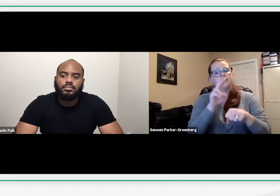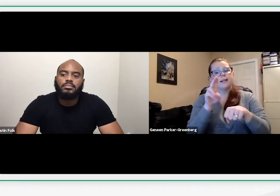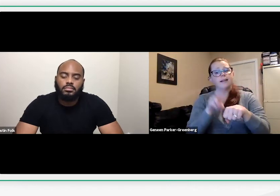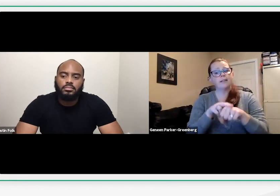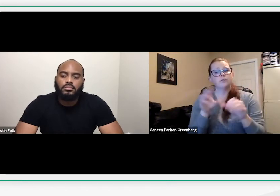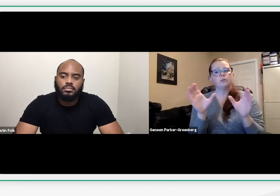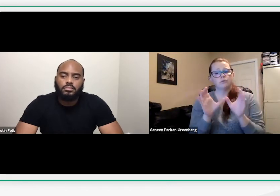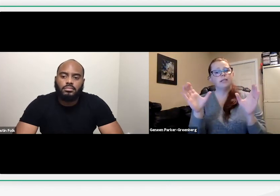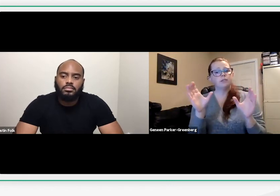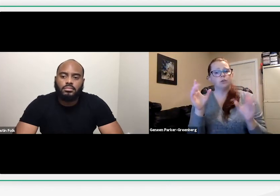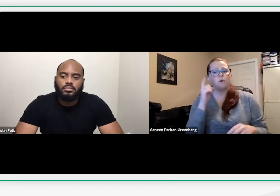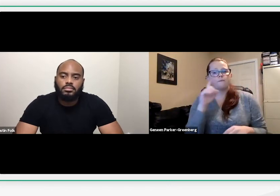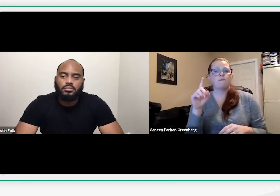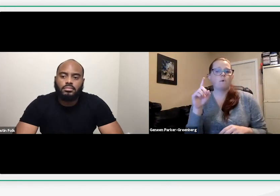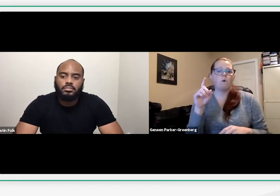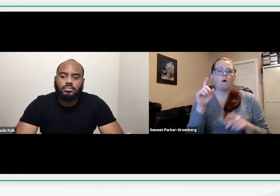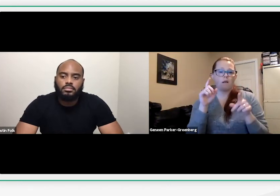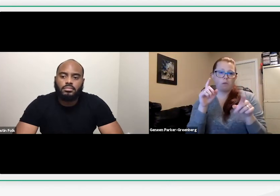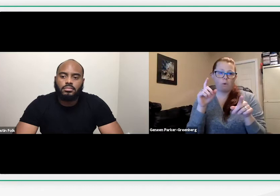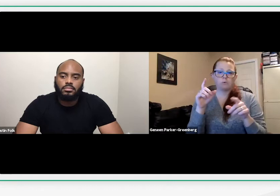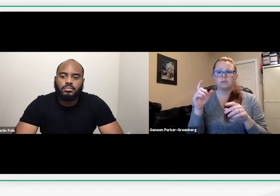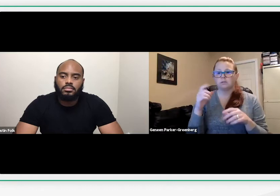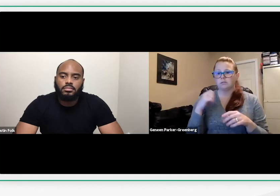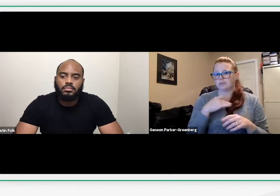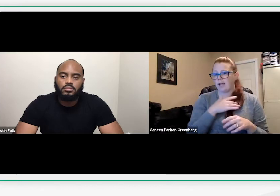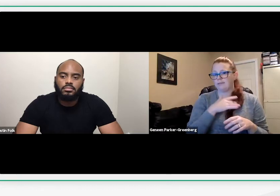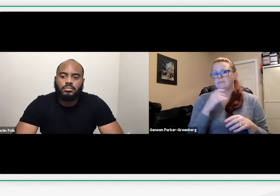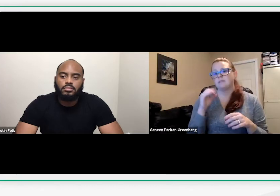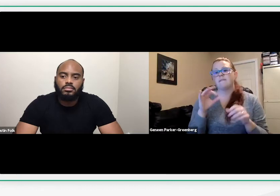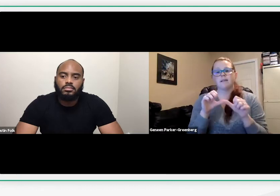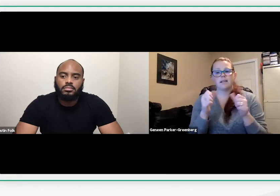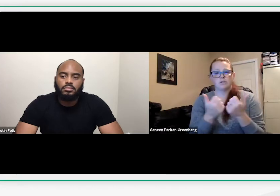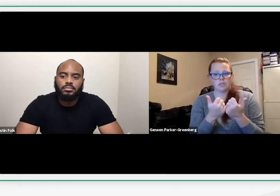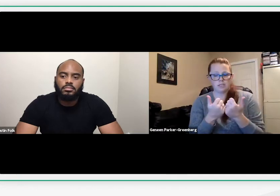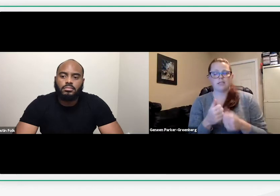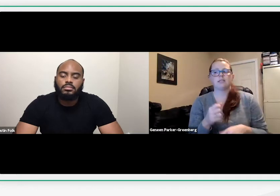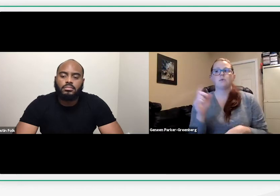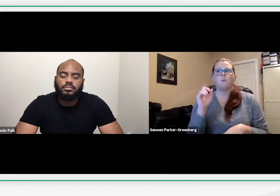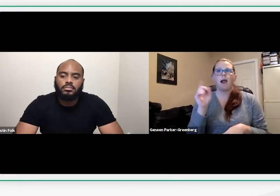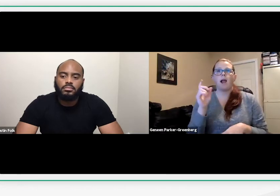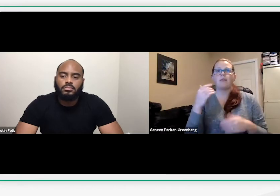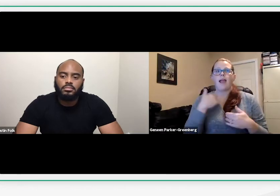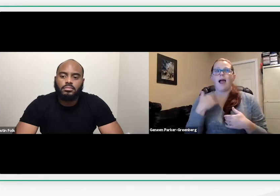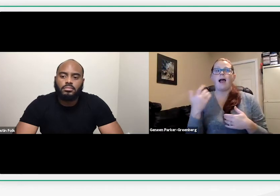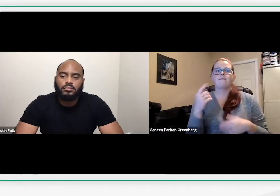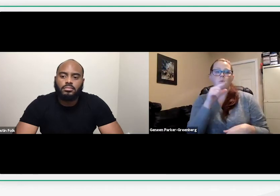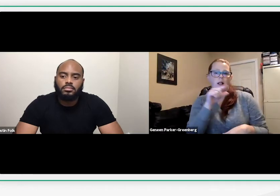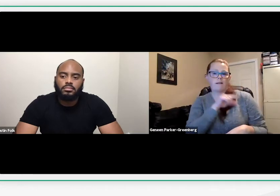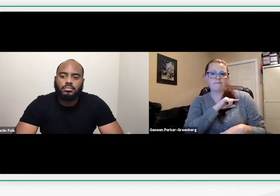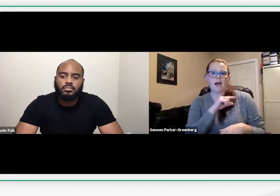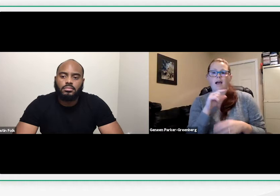identify who has the appropriate credentials. There's a national certification for these types of agencies